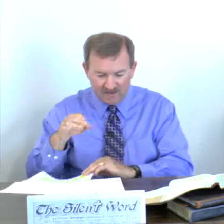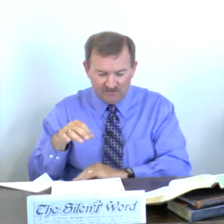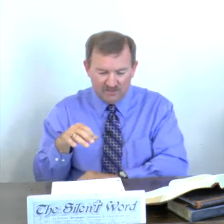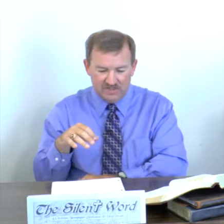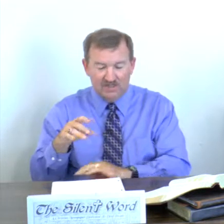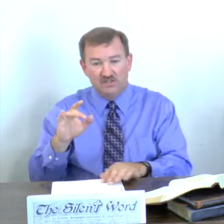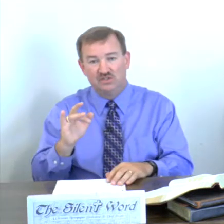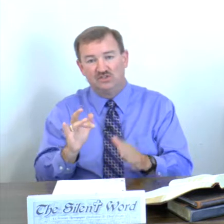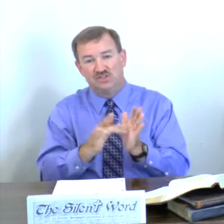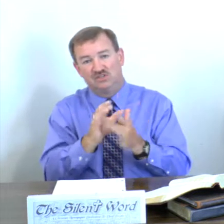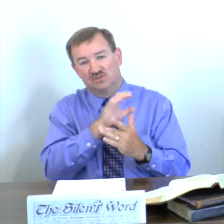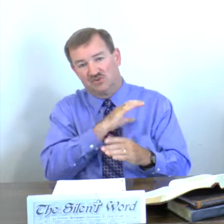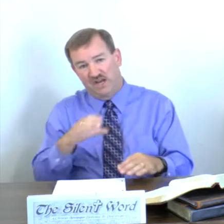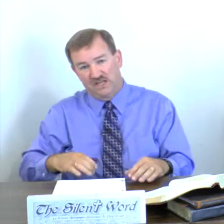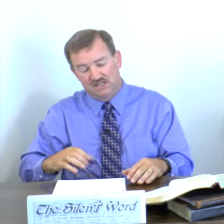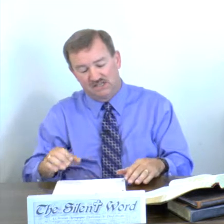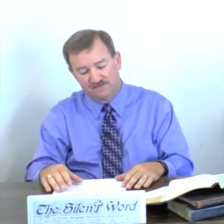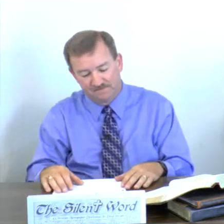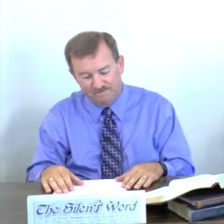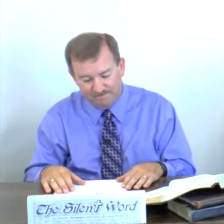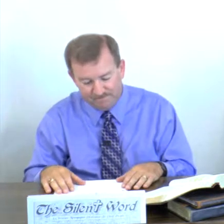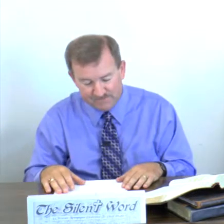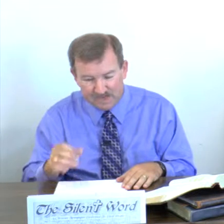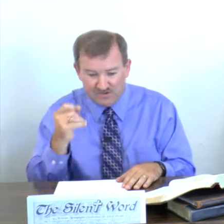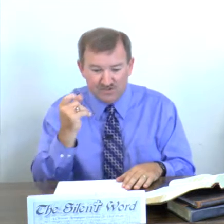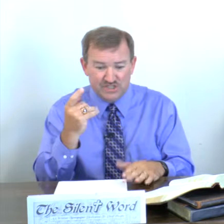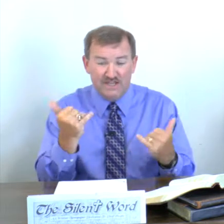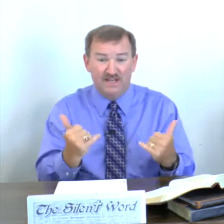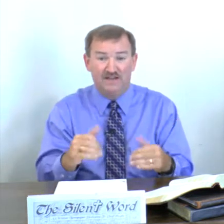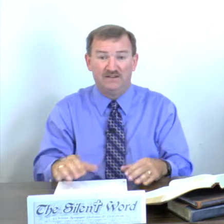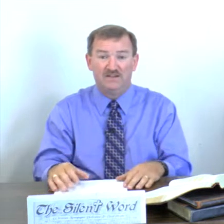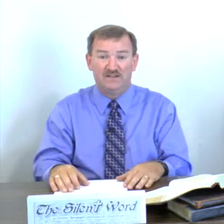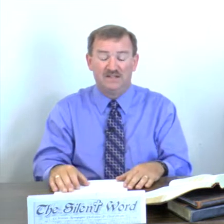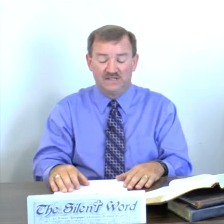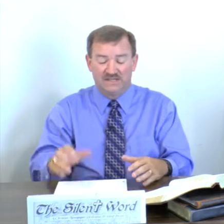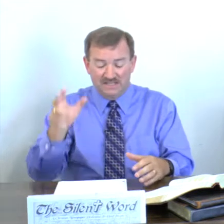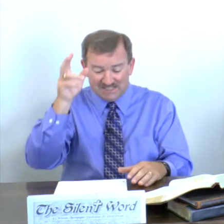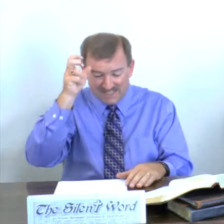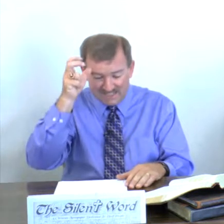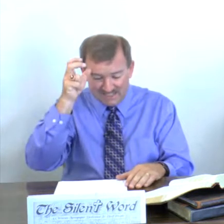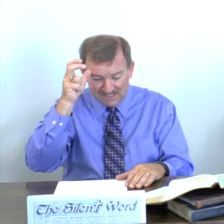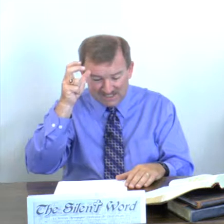of Jesus Christ." Understand now, Satan's